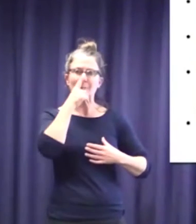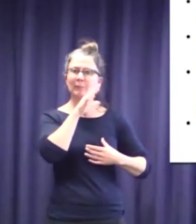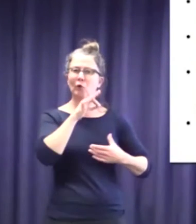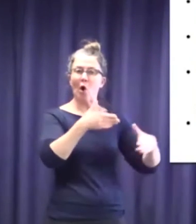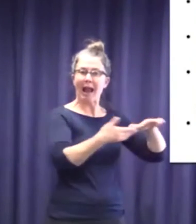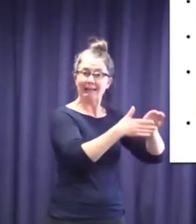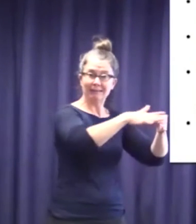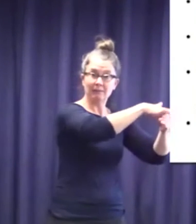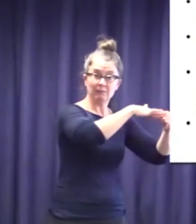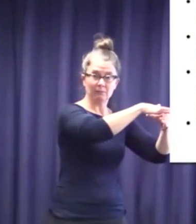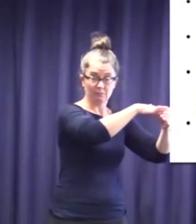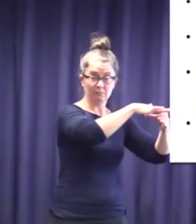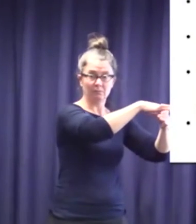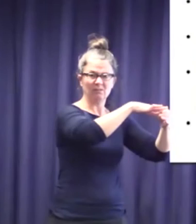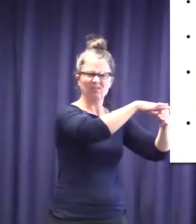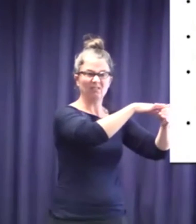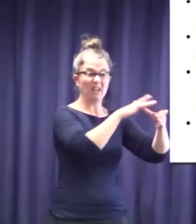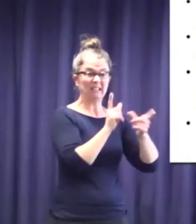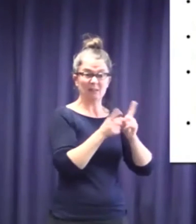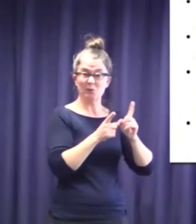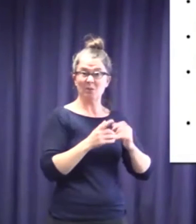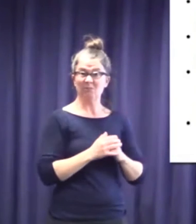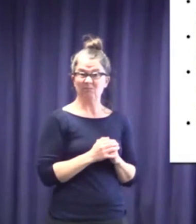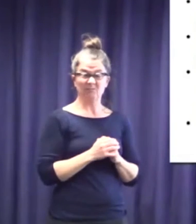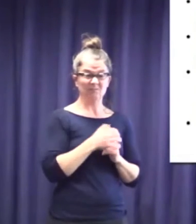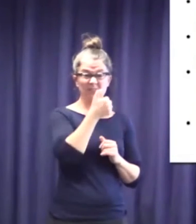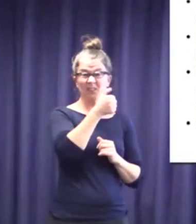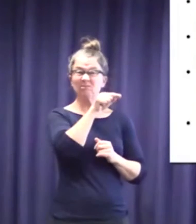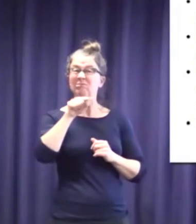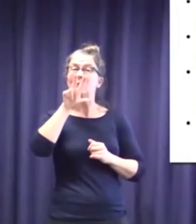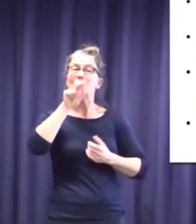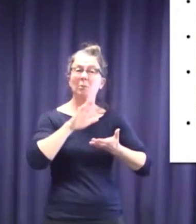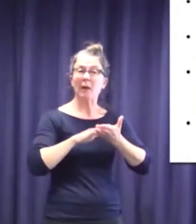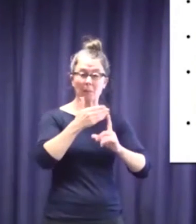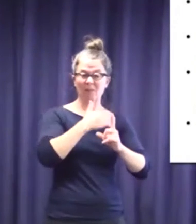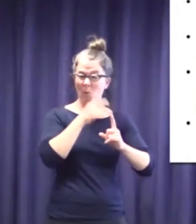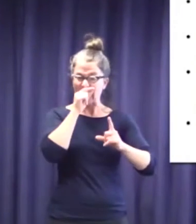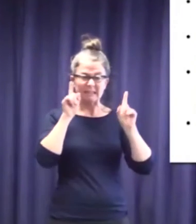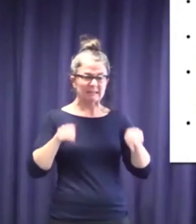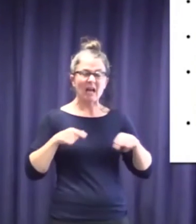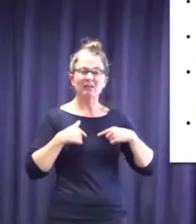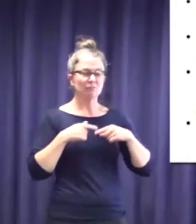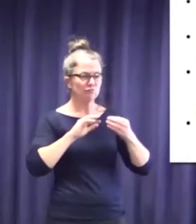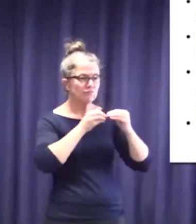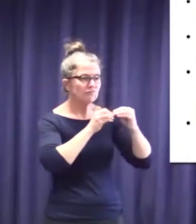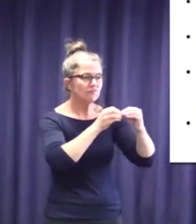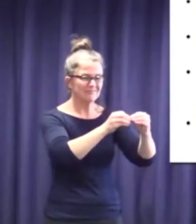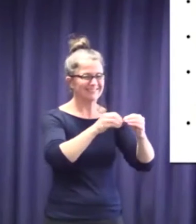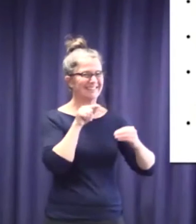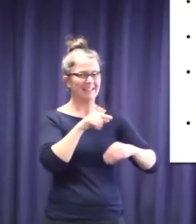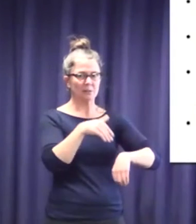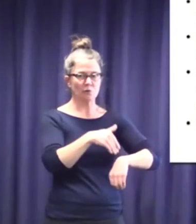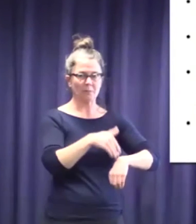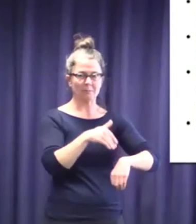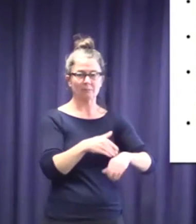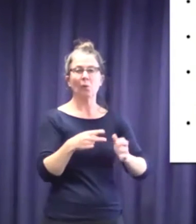before they will be seen, before they can even start to negotiate a package. And so that is proving to be a difficulty. And